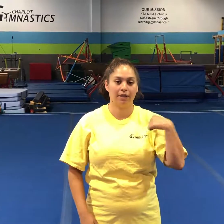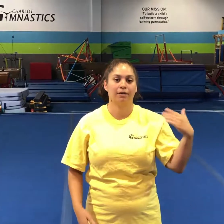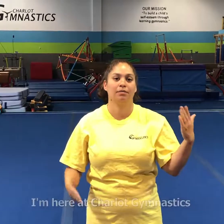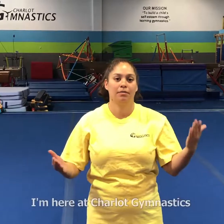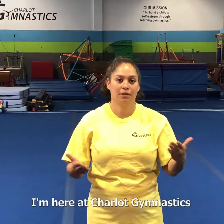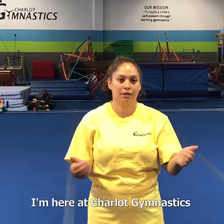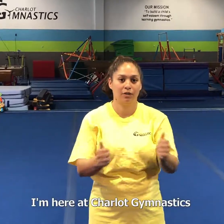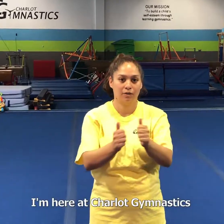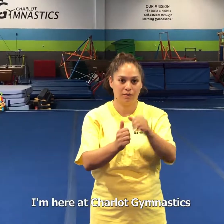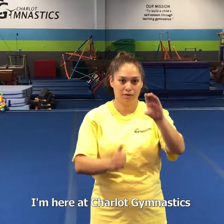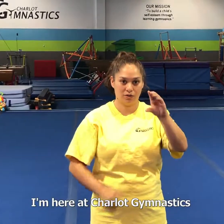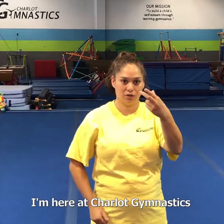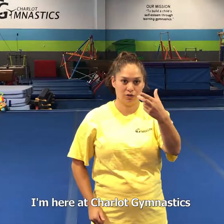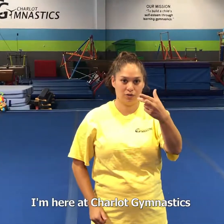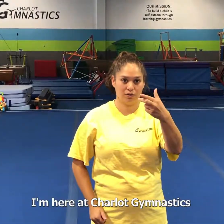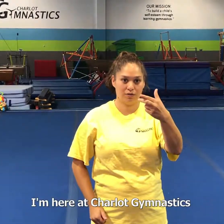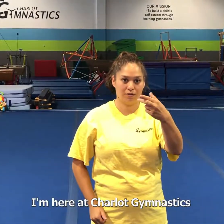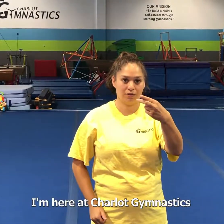I'm here at Charlotte Gymnastics.